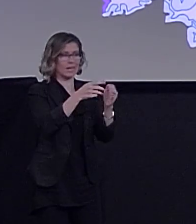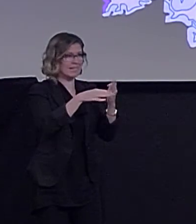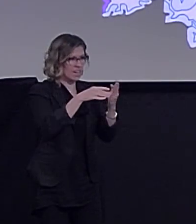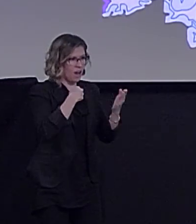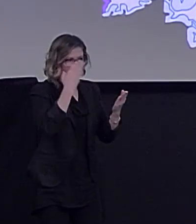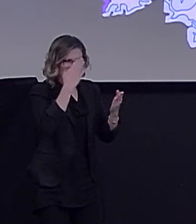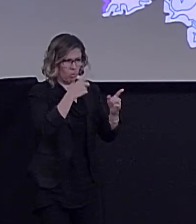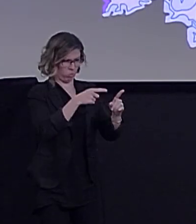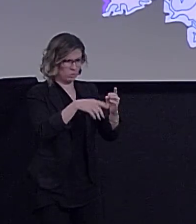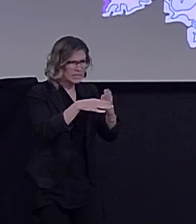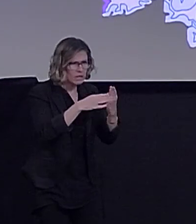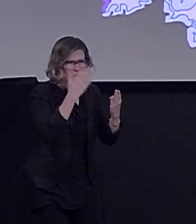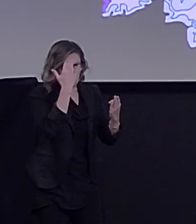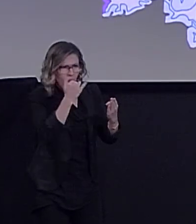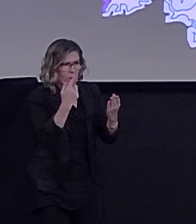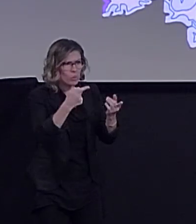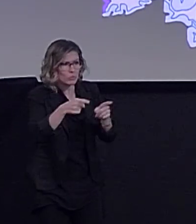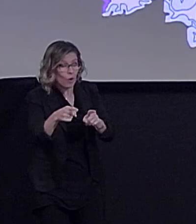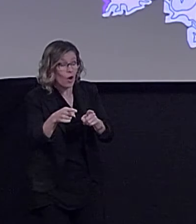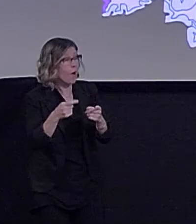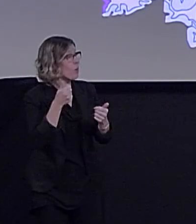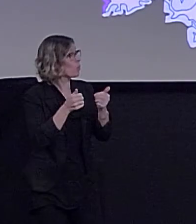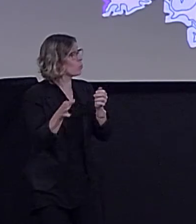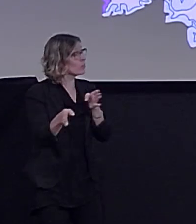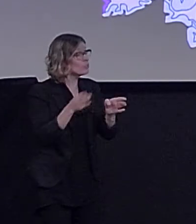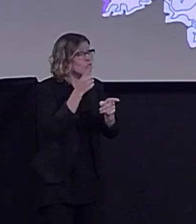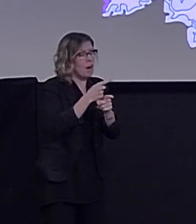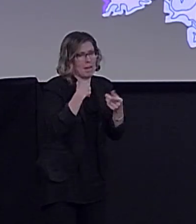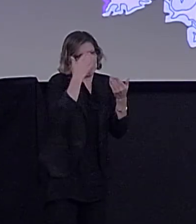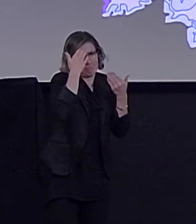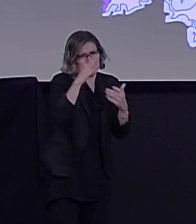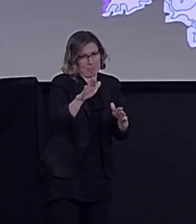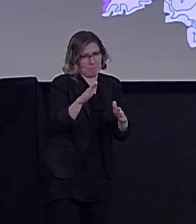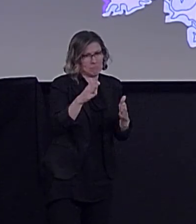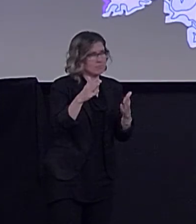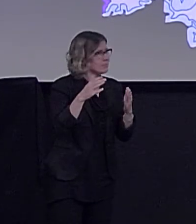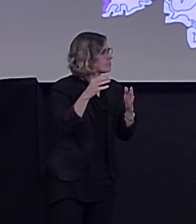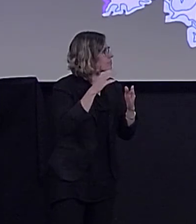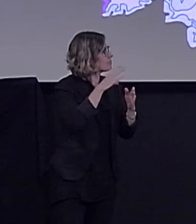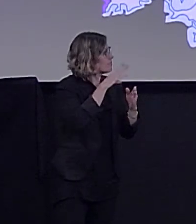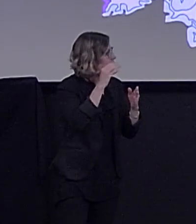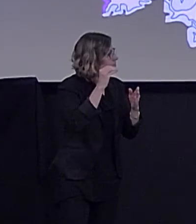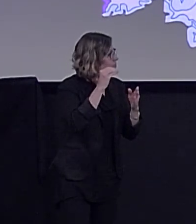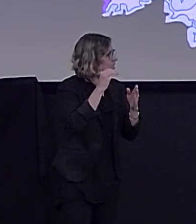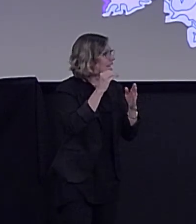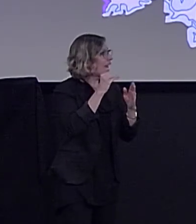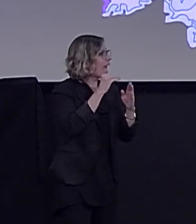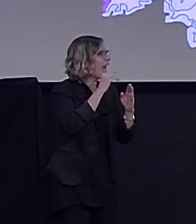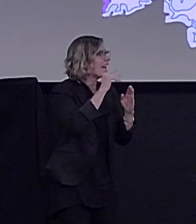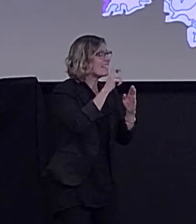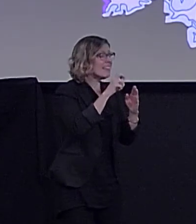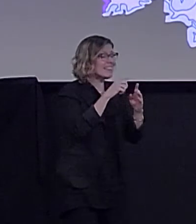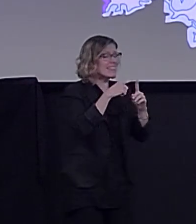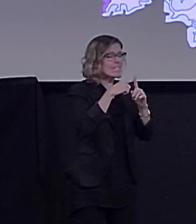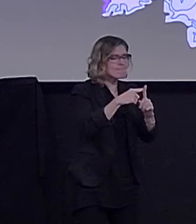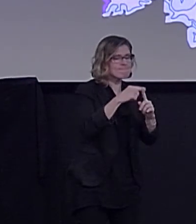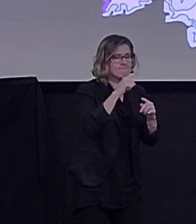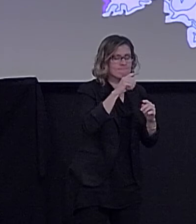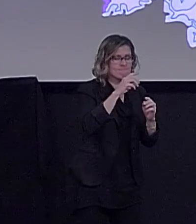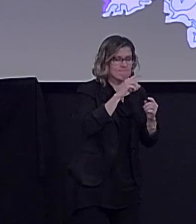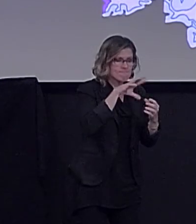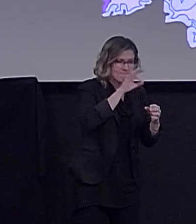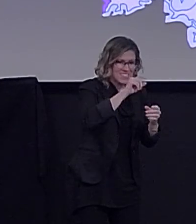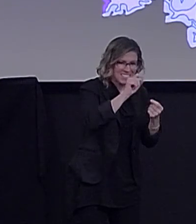on. So I don't know which is correct, also because the localization, it's not particularly nice. It's in the